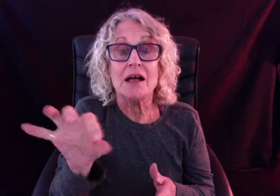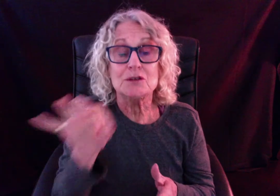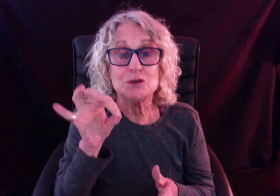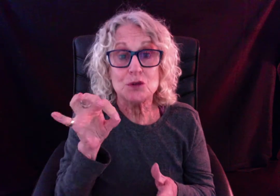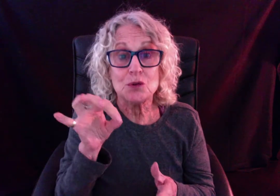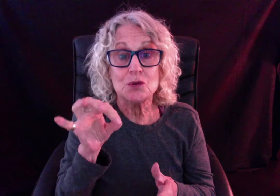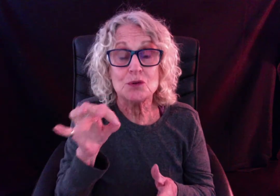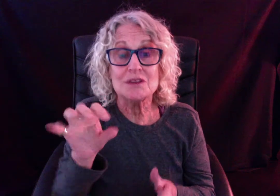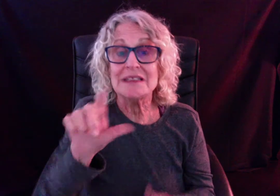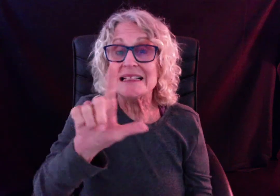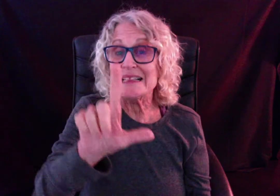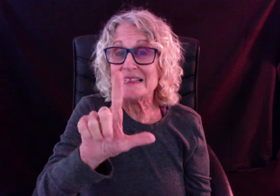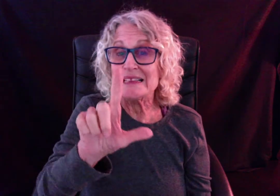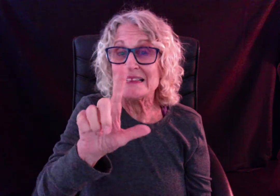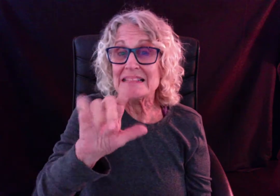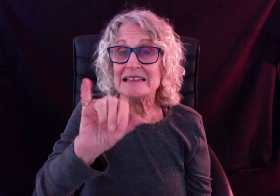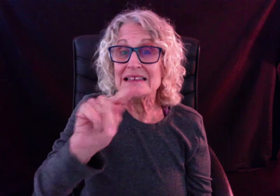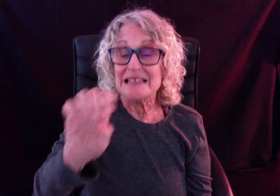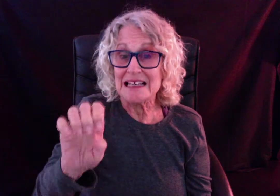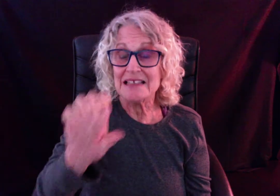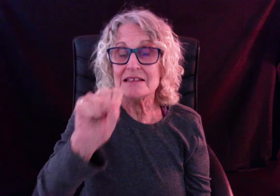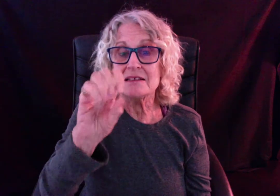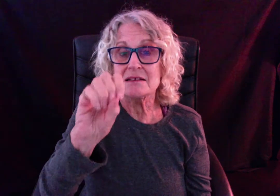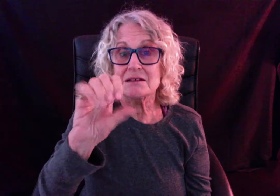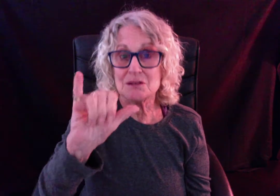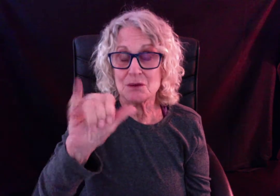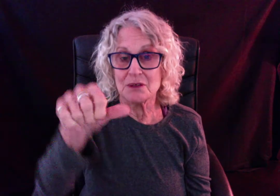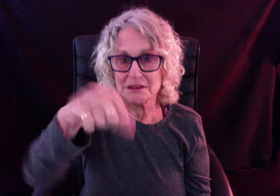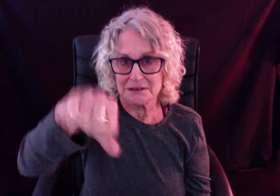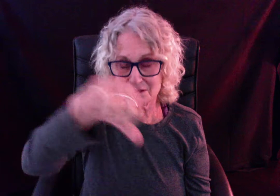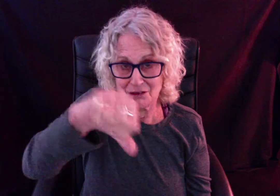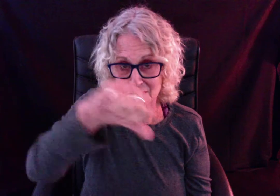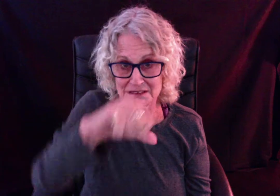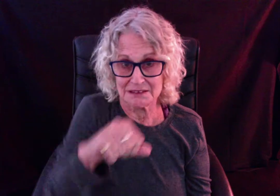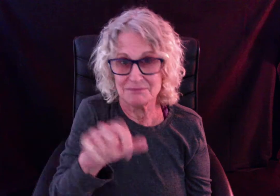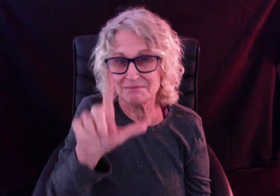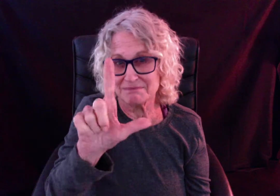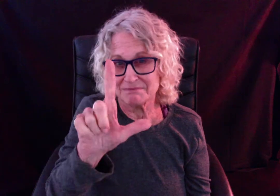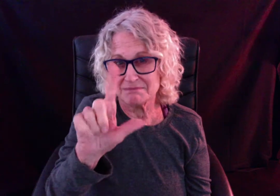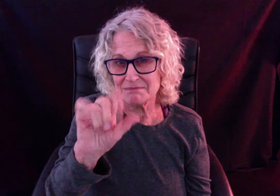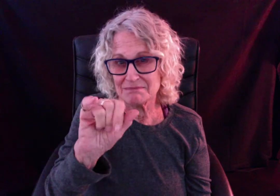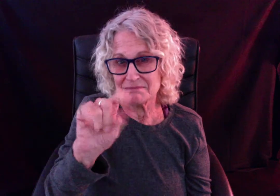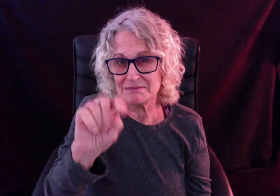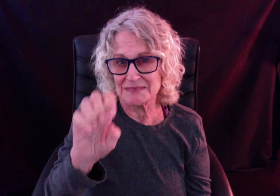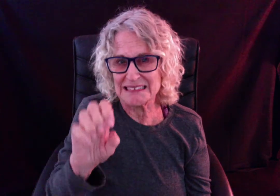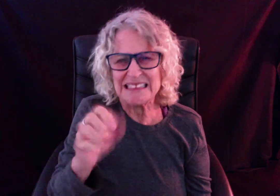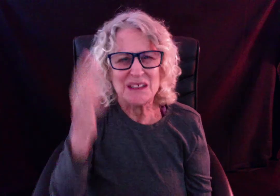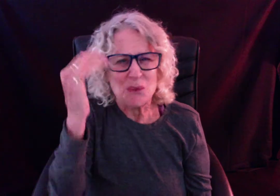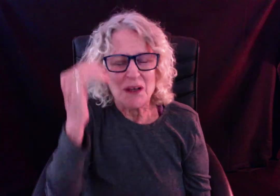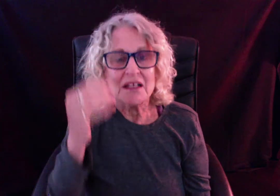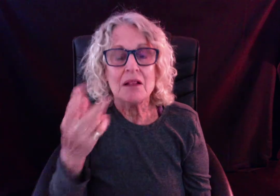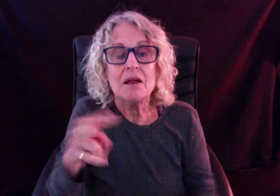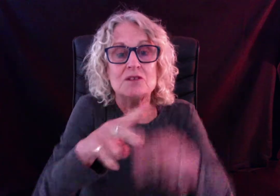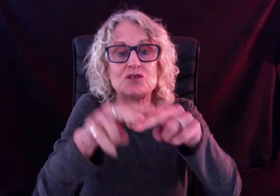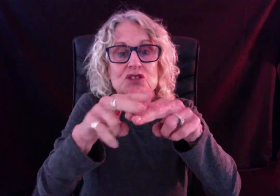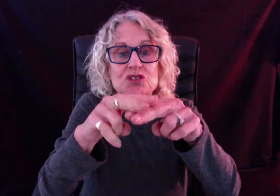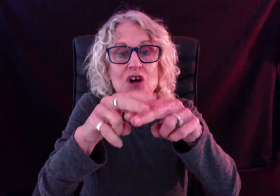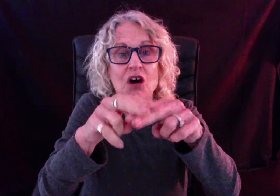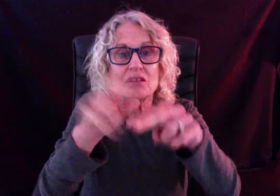light soy sauce because there's a lot of salt in the other one. So I